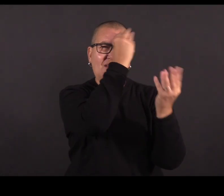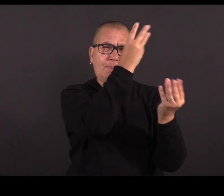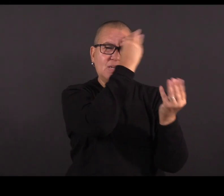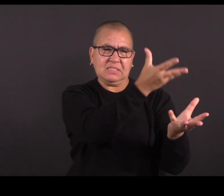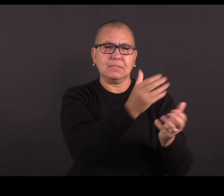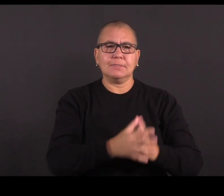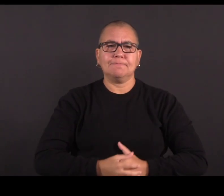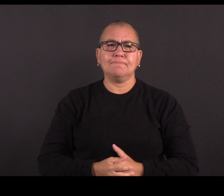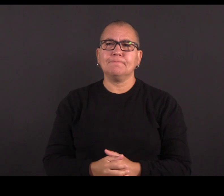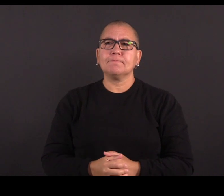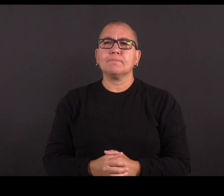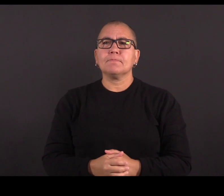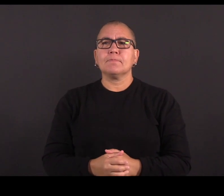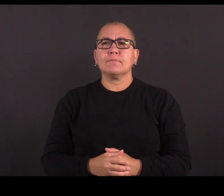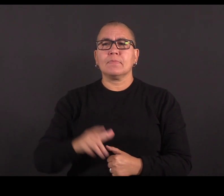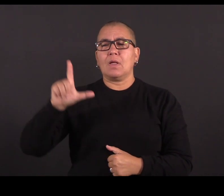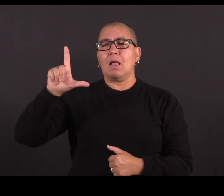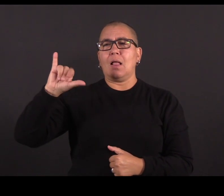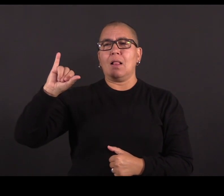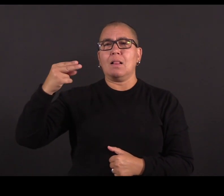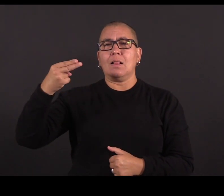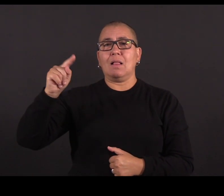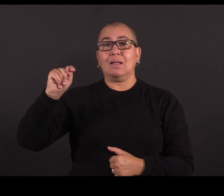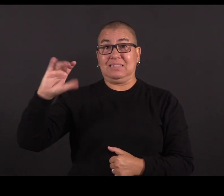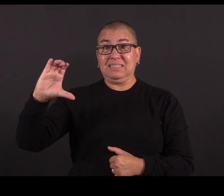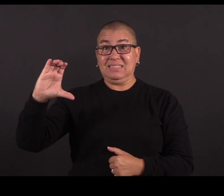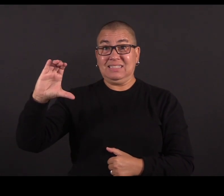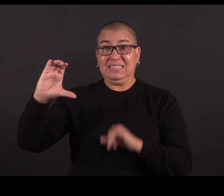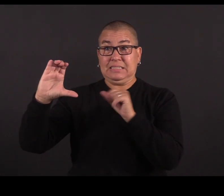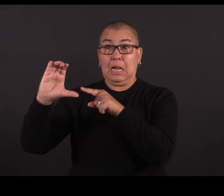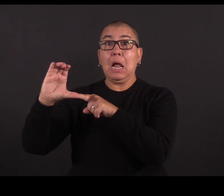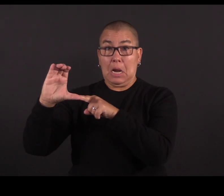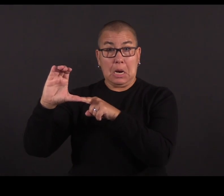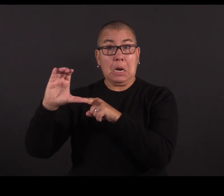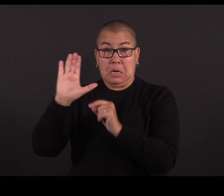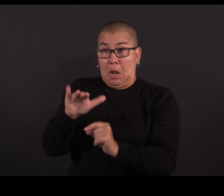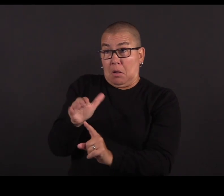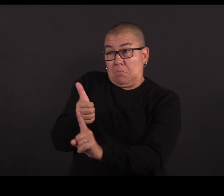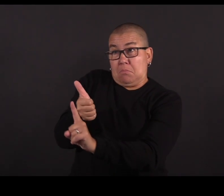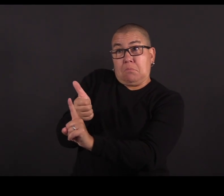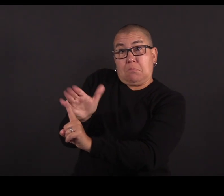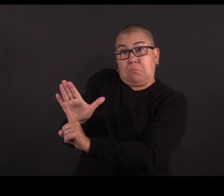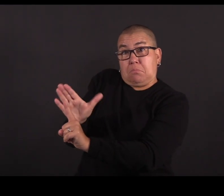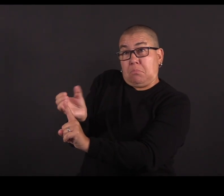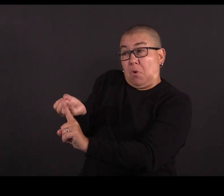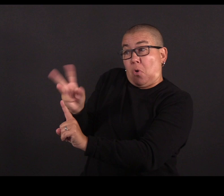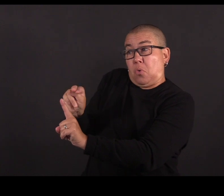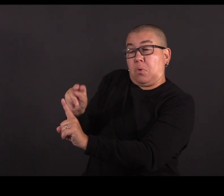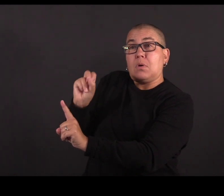LIHTC funded properties can be owned by either nonprofit or for-profit housing providers.